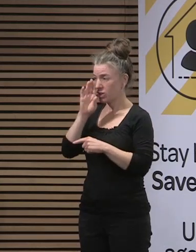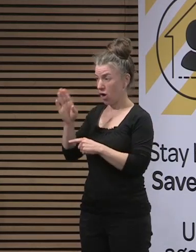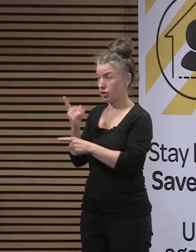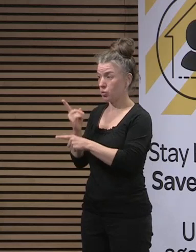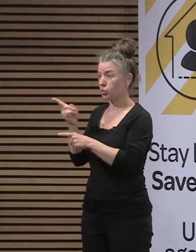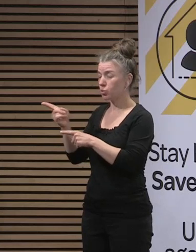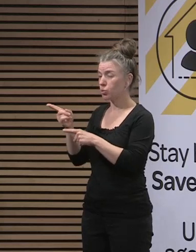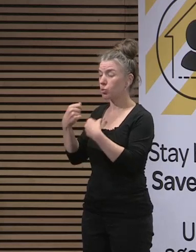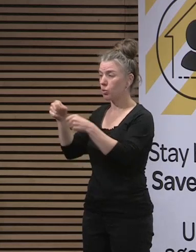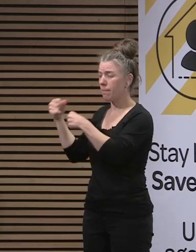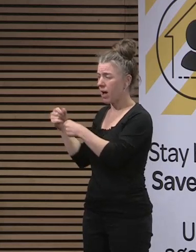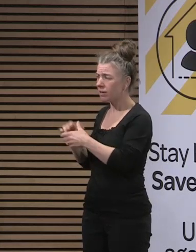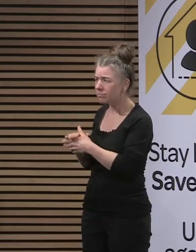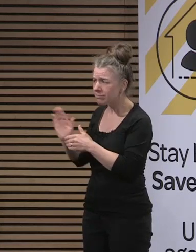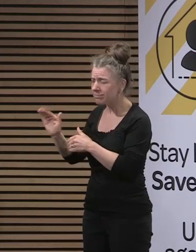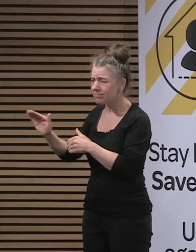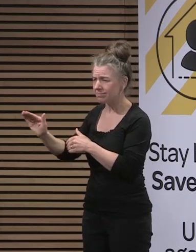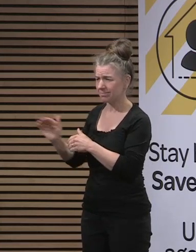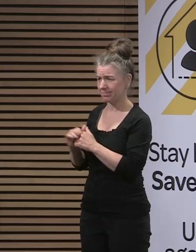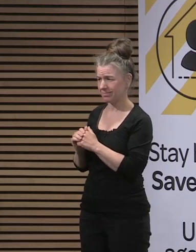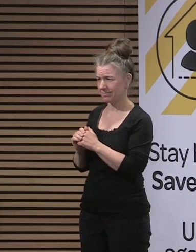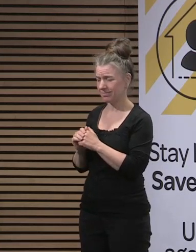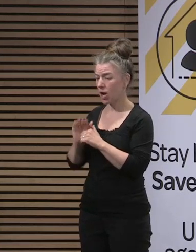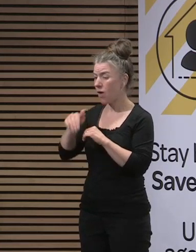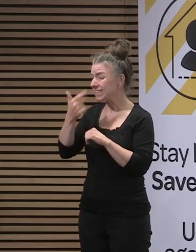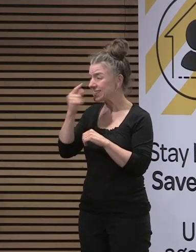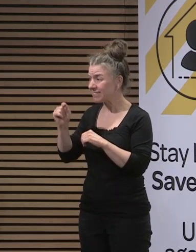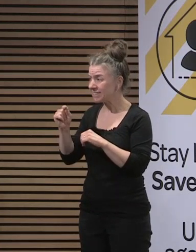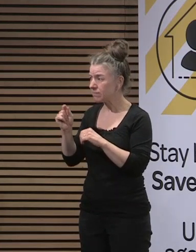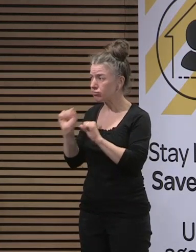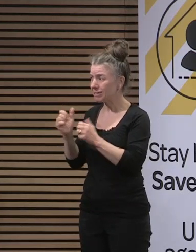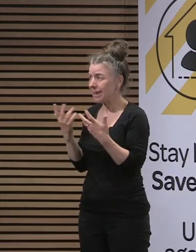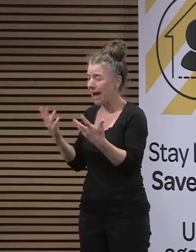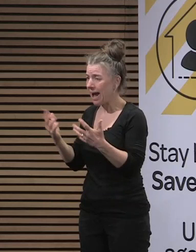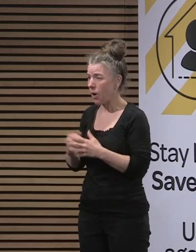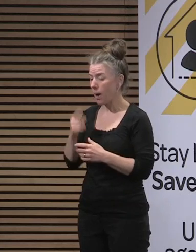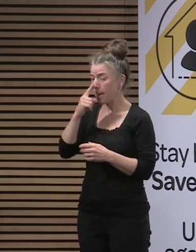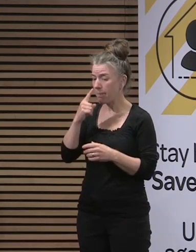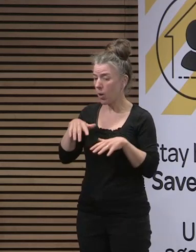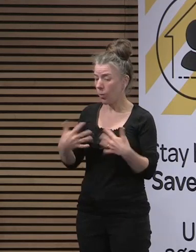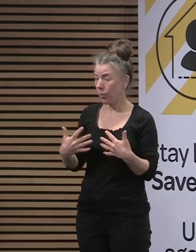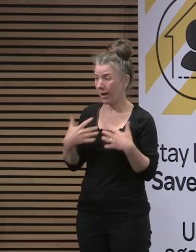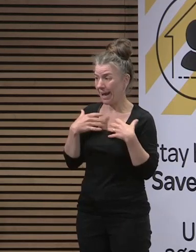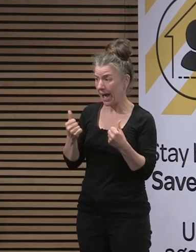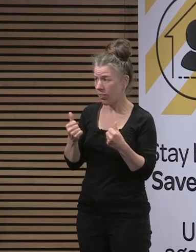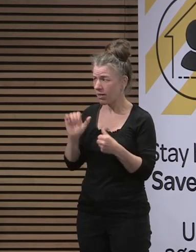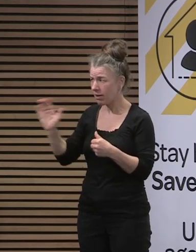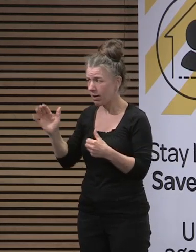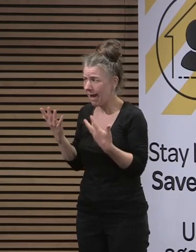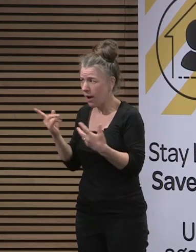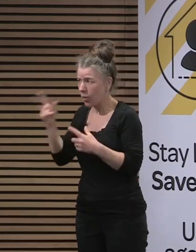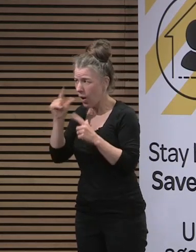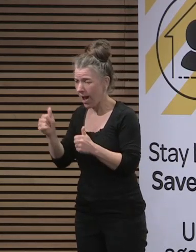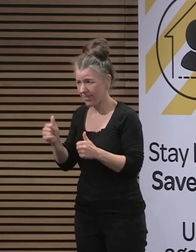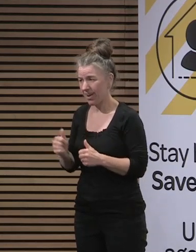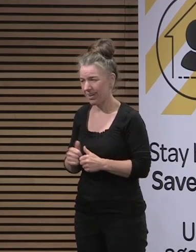supermarket retailers how they are operating with their over 70s and their those who have compromised immunity. Again, as I